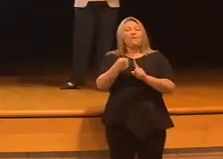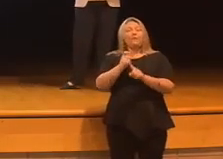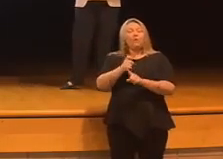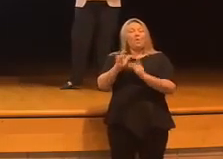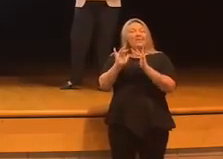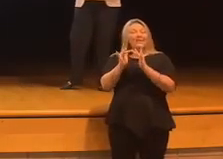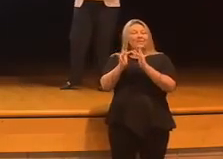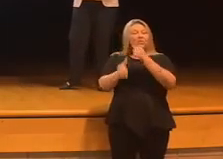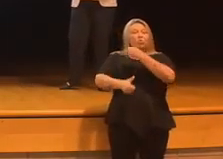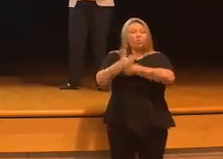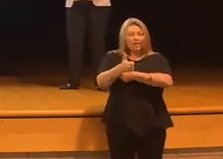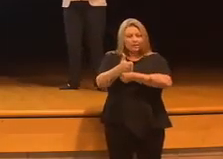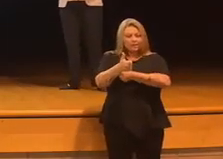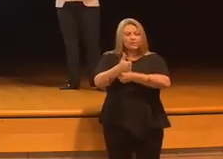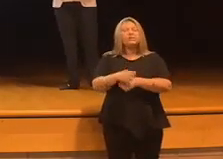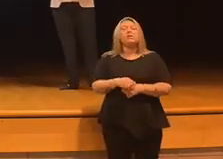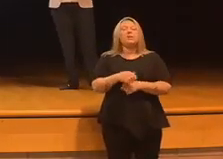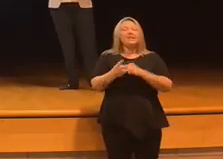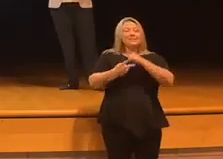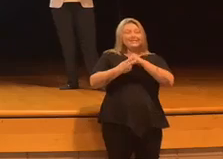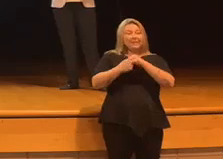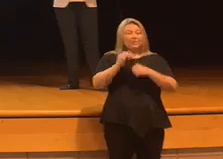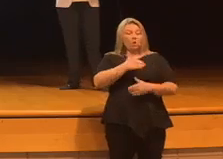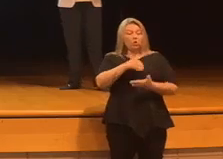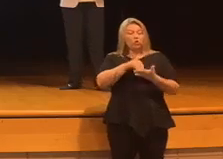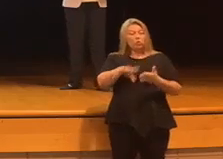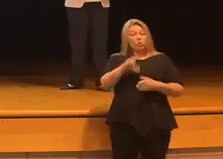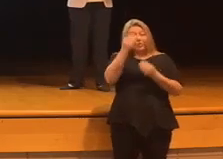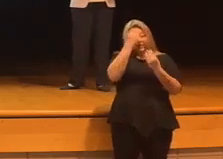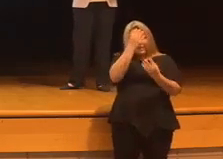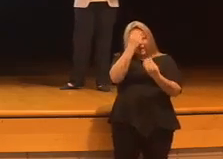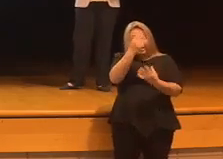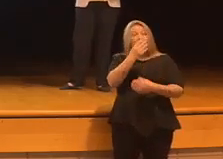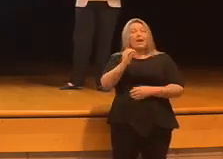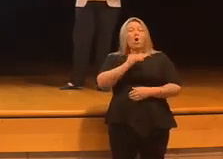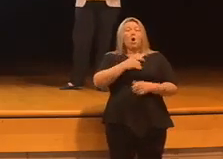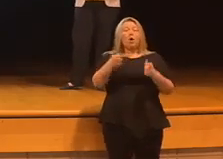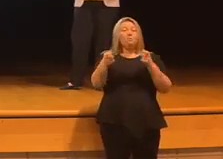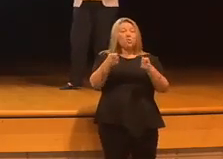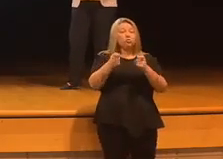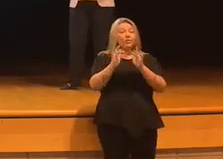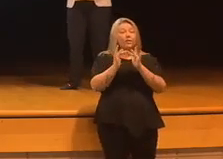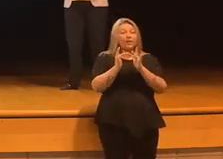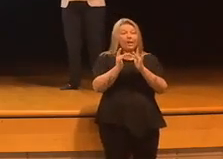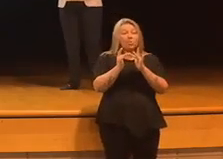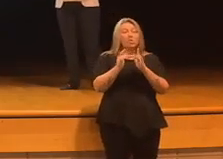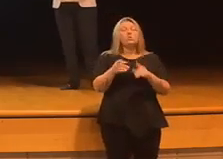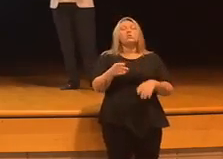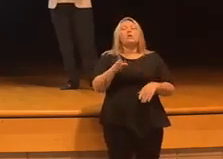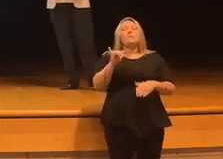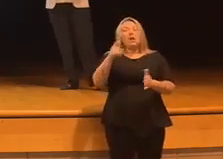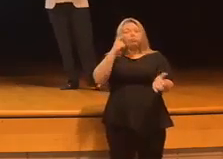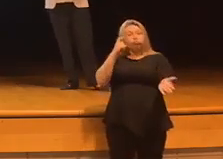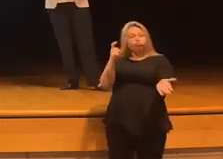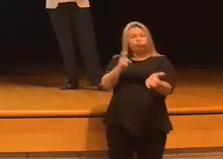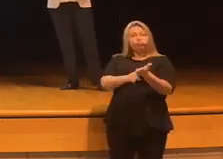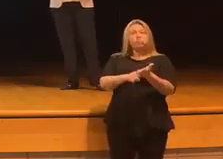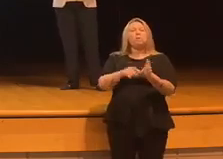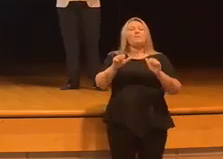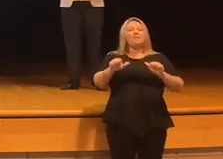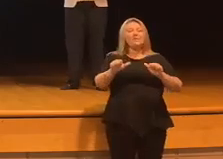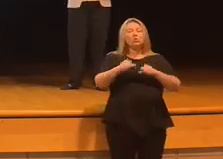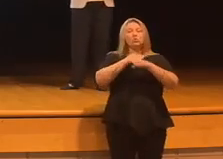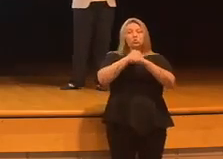It safeguards schools, student data, and administrative networks by detecting potential security